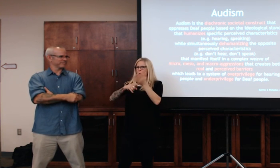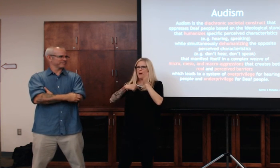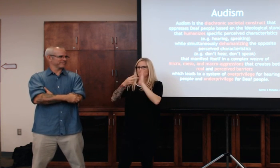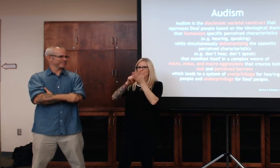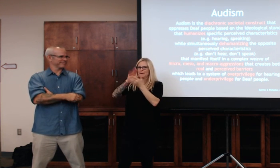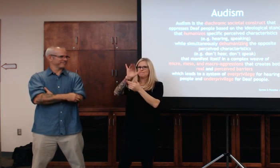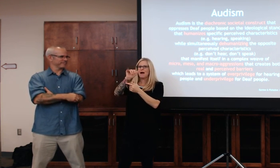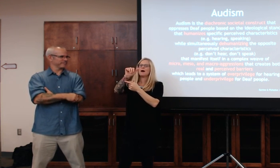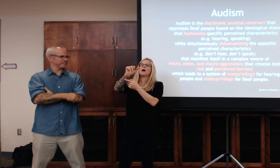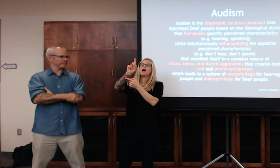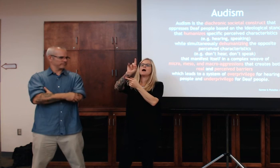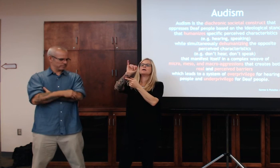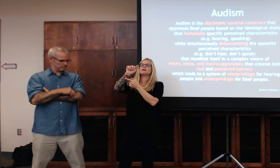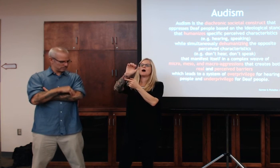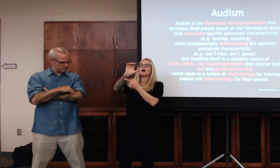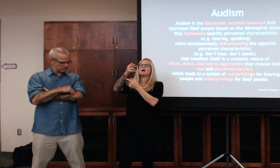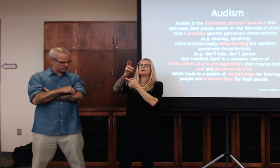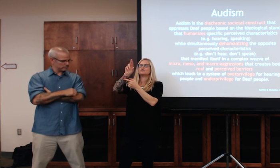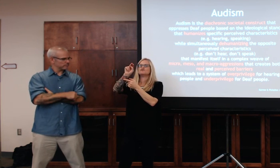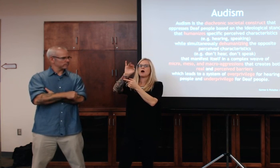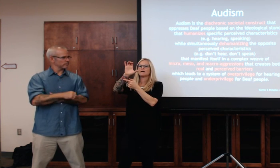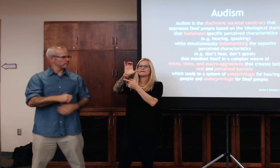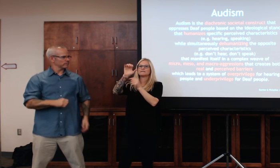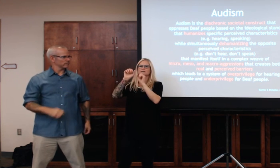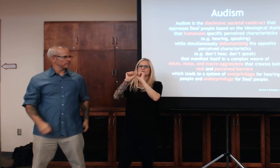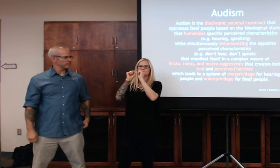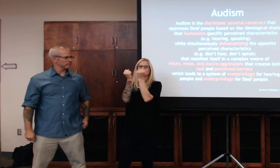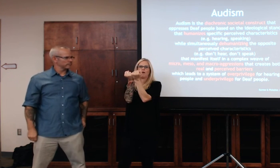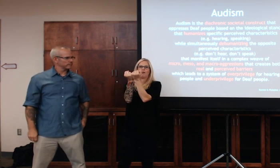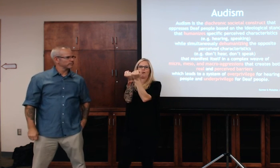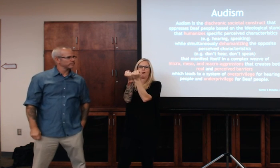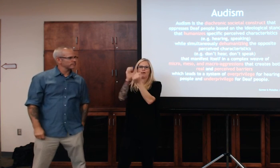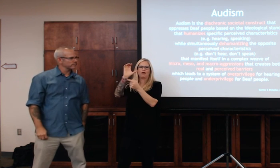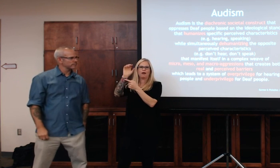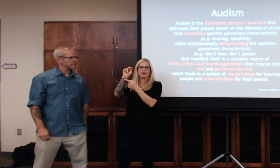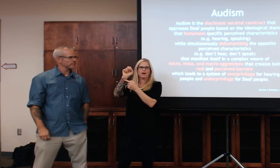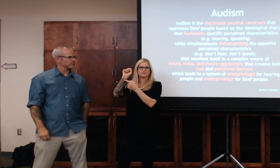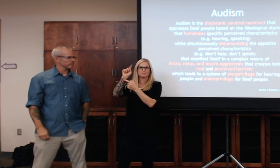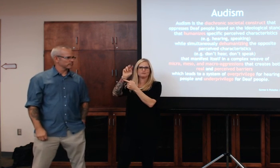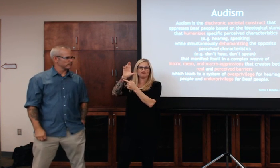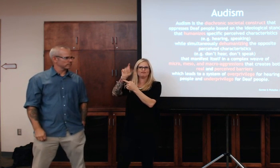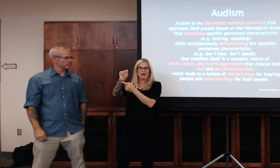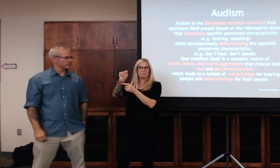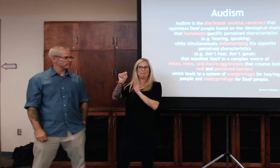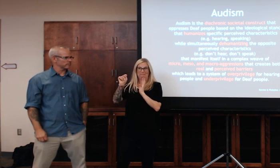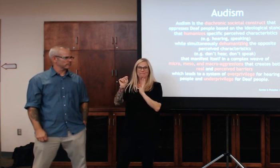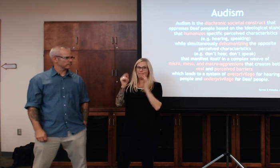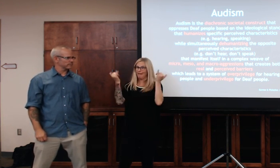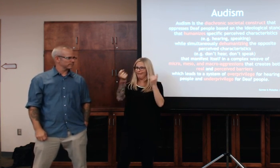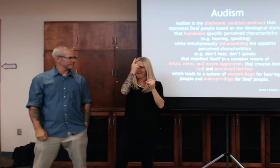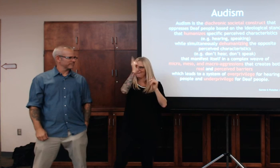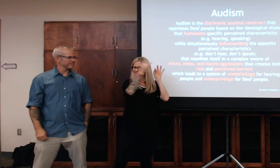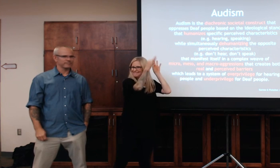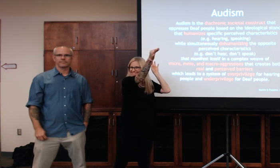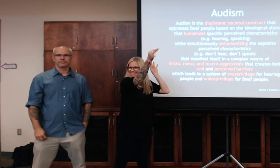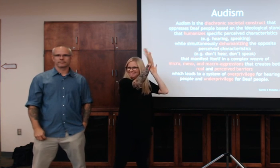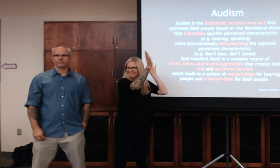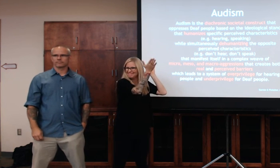So that's what I mean by the diachronic societal construct. So now you understand that first